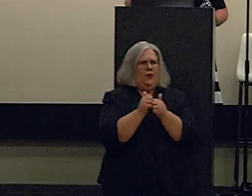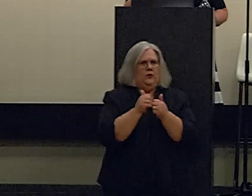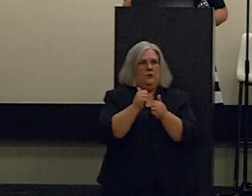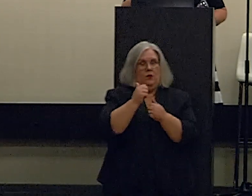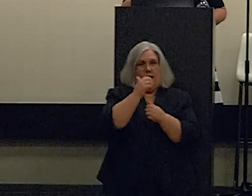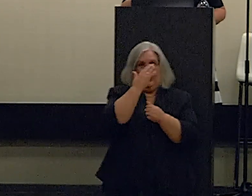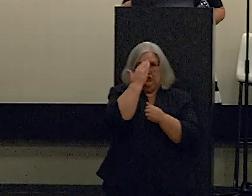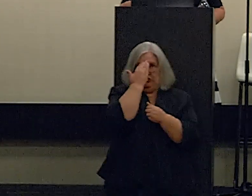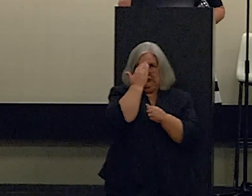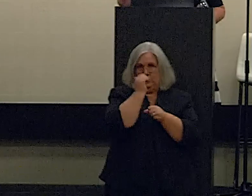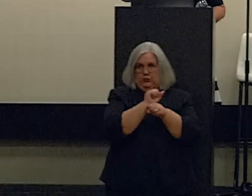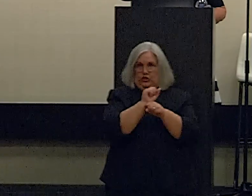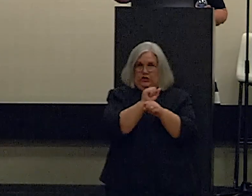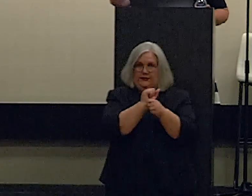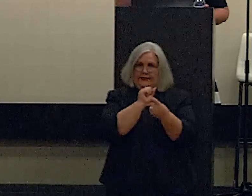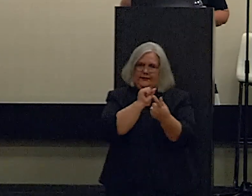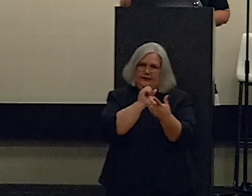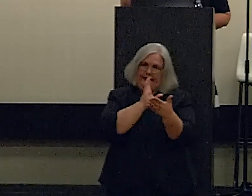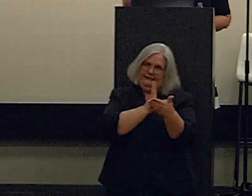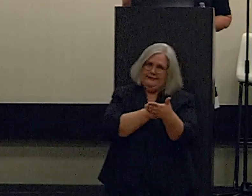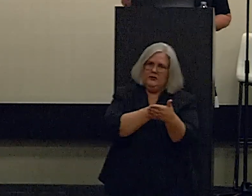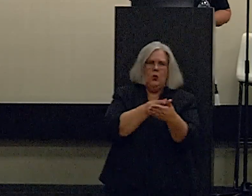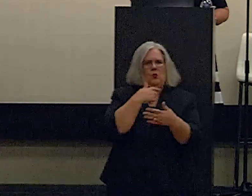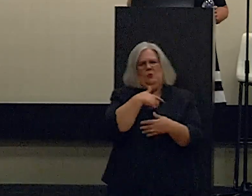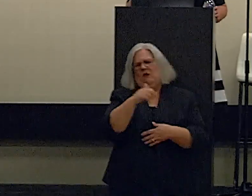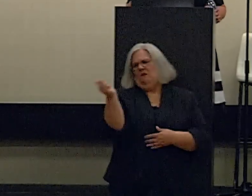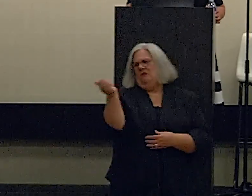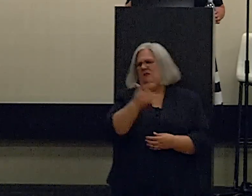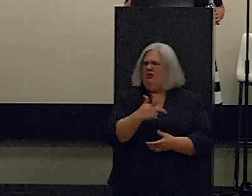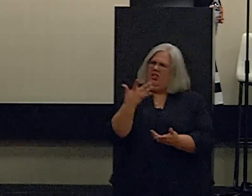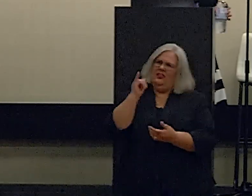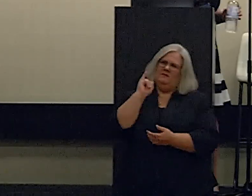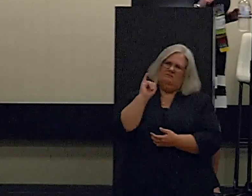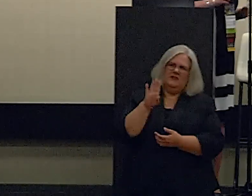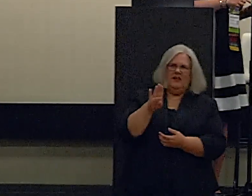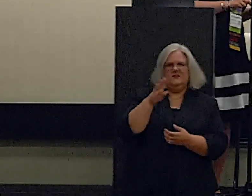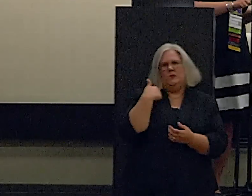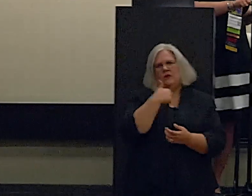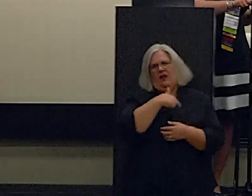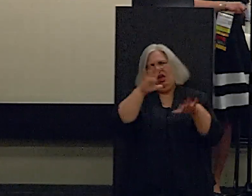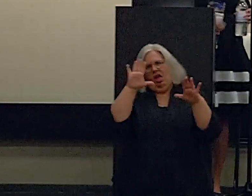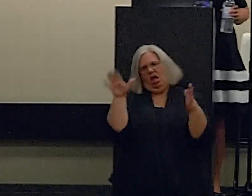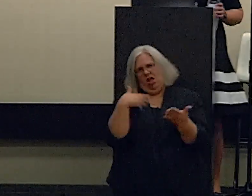working against it? Or they're just like, we're all implicit bias. We all do this. Bye.